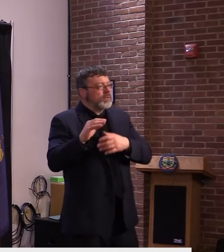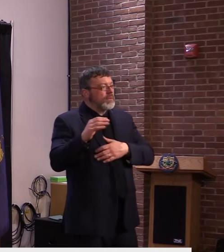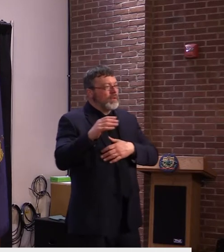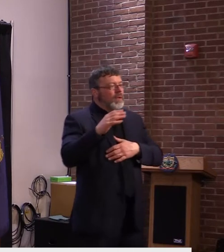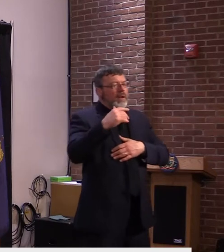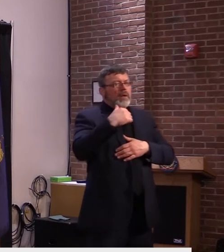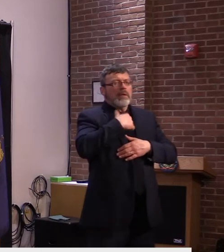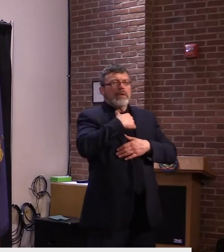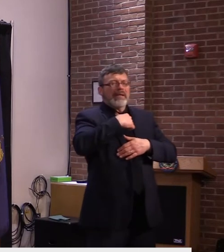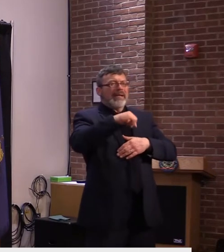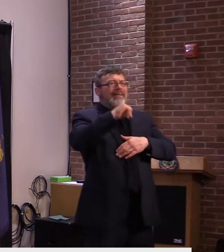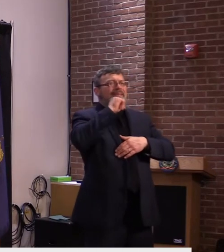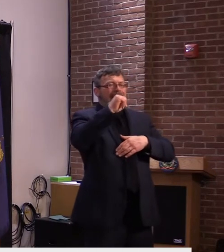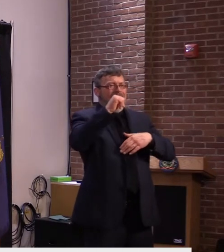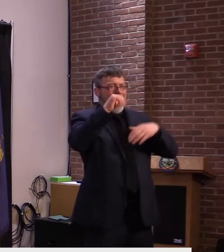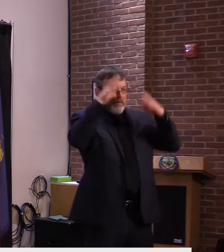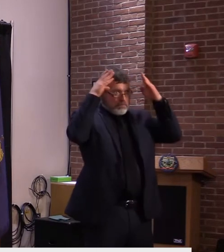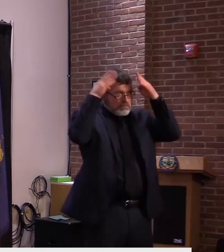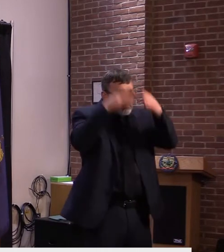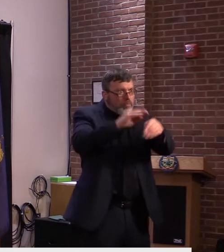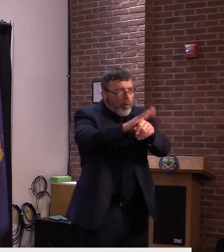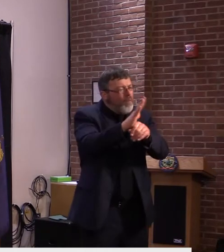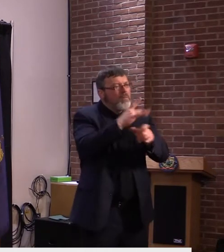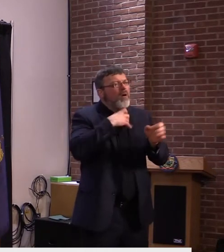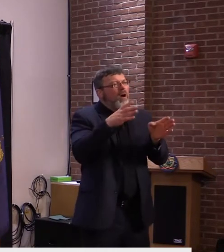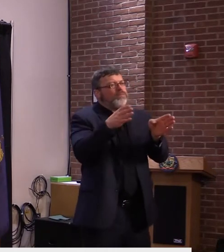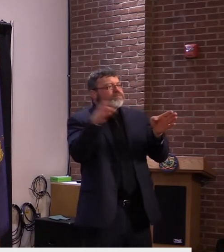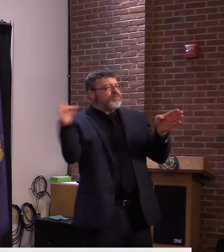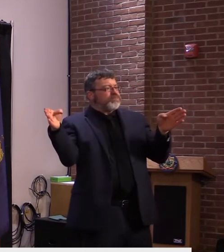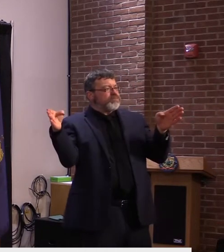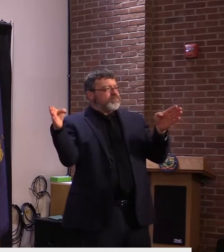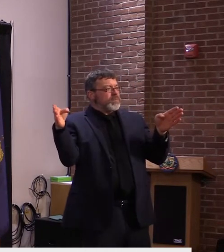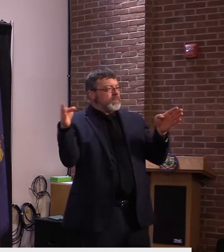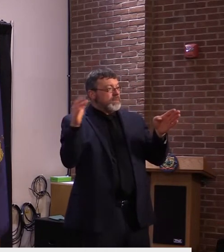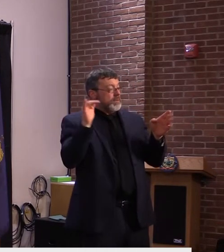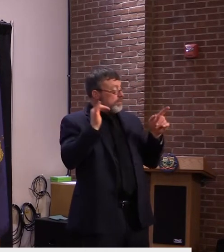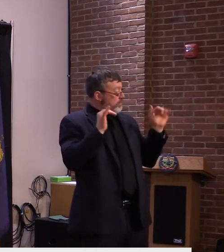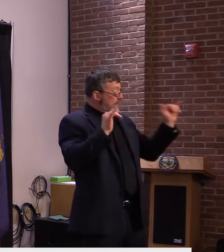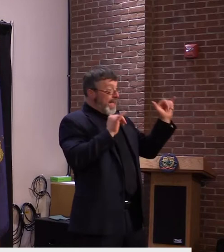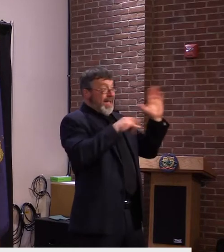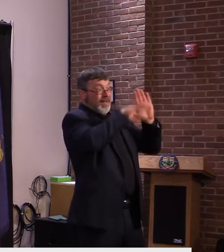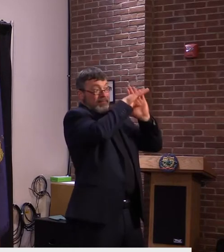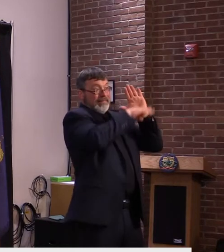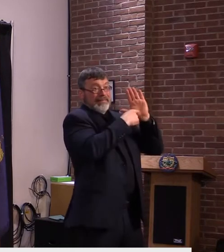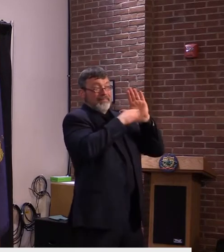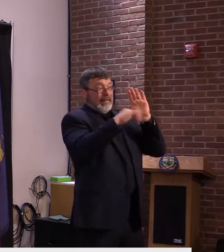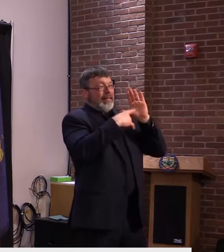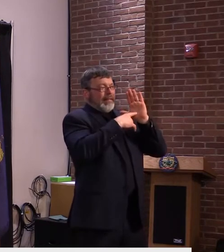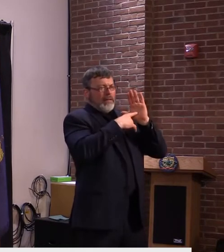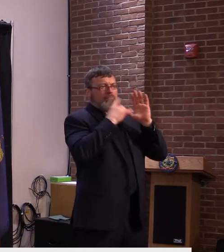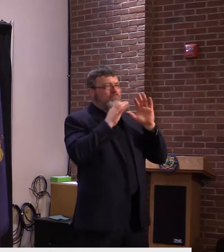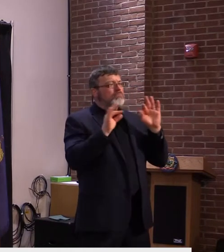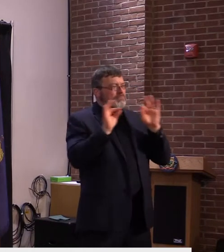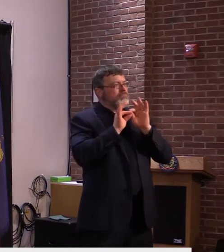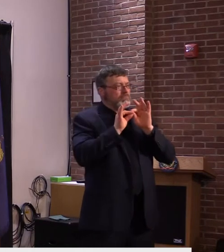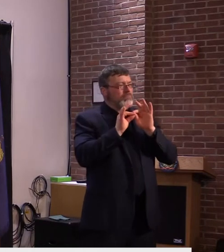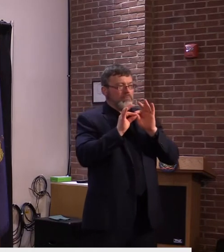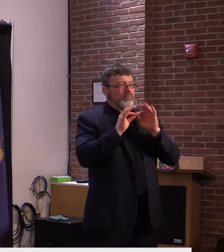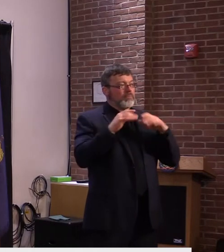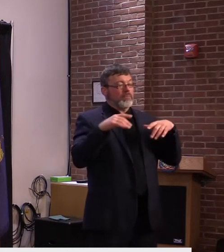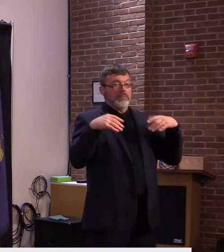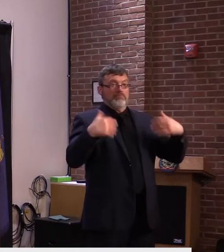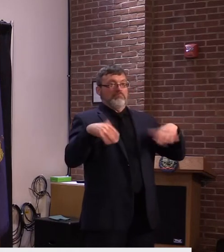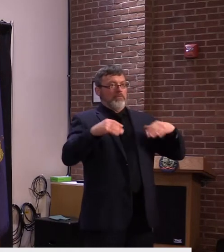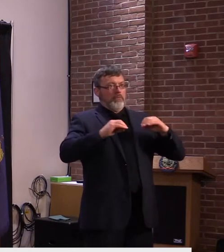that bill in particular, as you know, I've vetoed that before. but it's come a long ways. They've